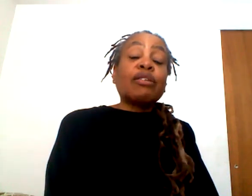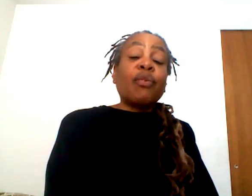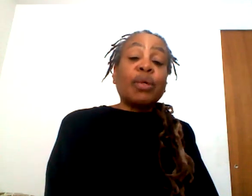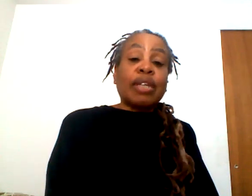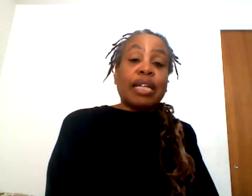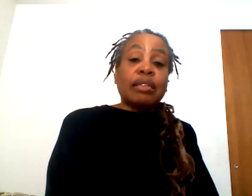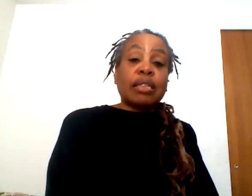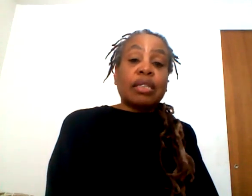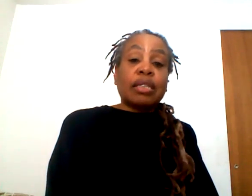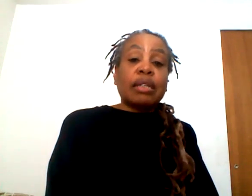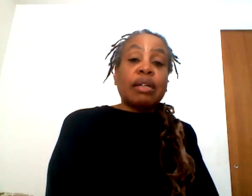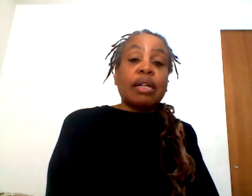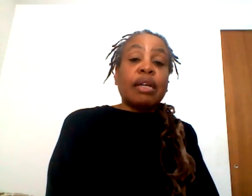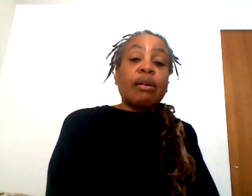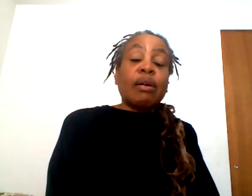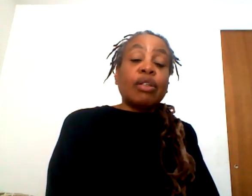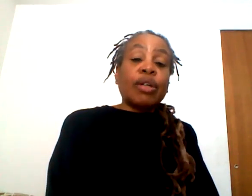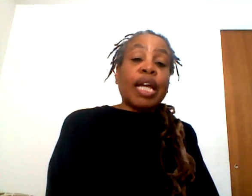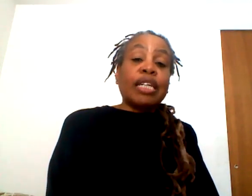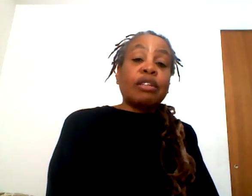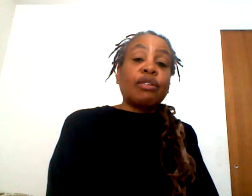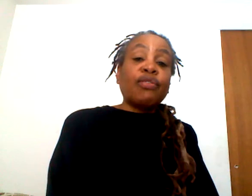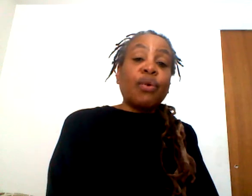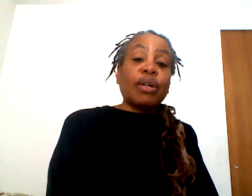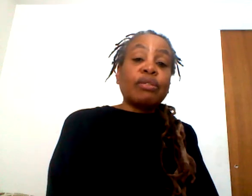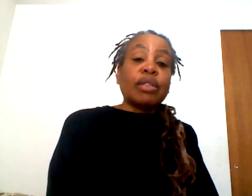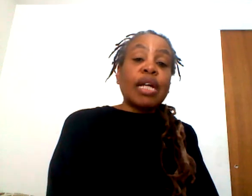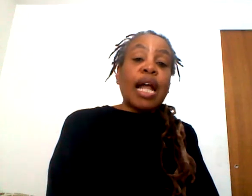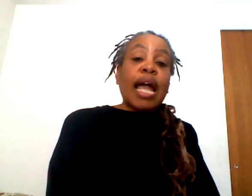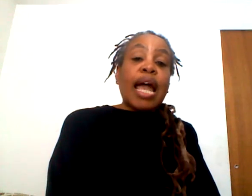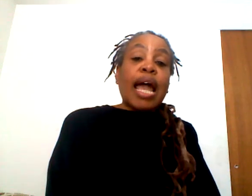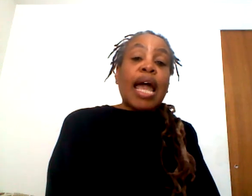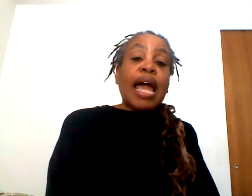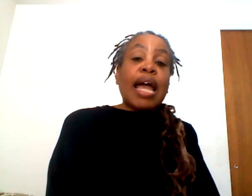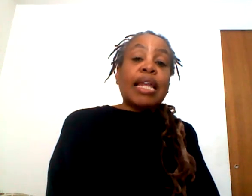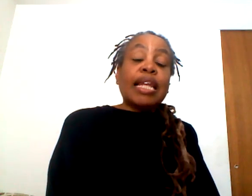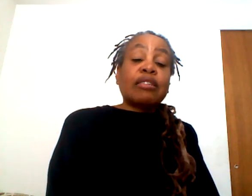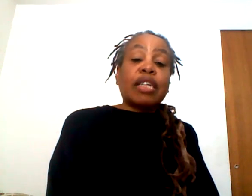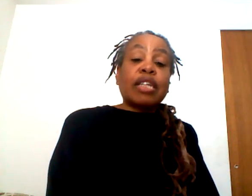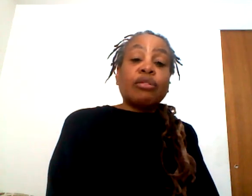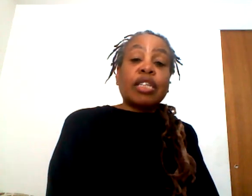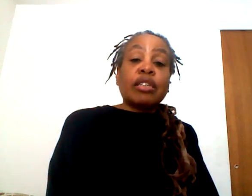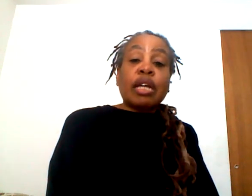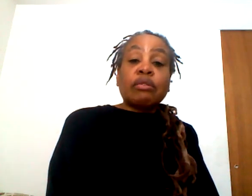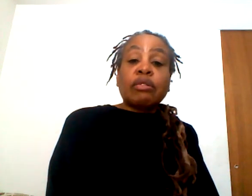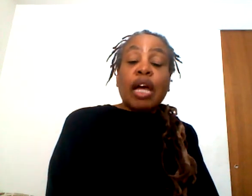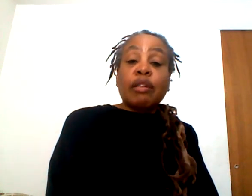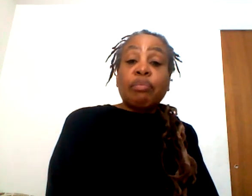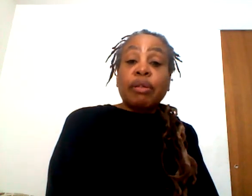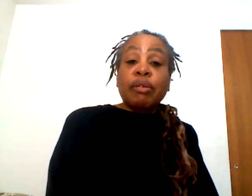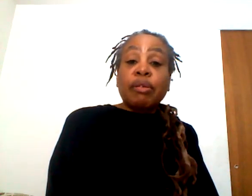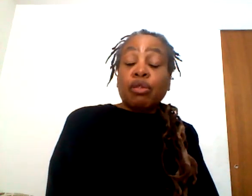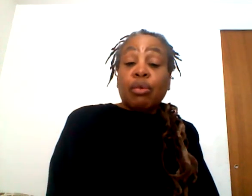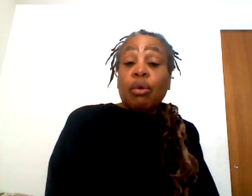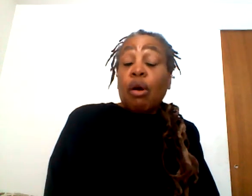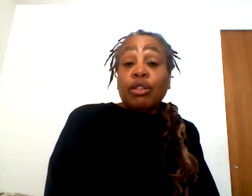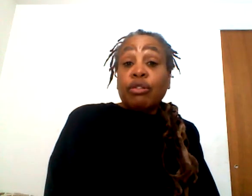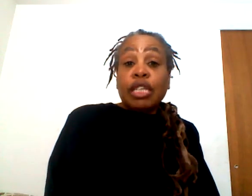divorce cases. You're getting a divorce, and let's say you didn't sign a prenuptial, or you did,